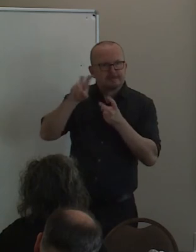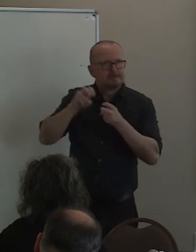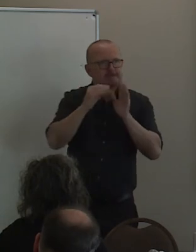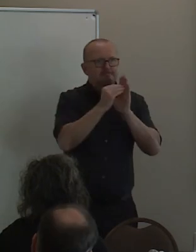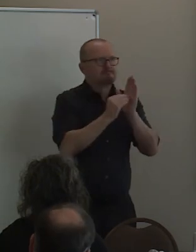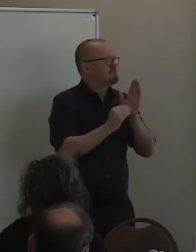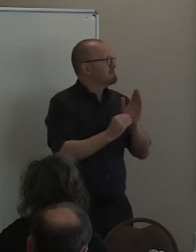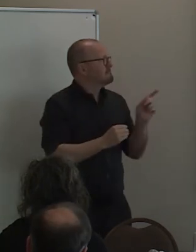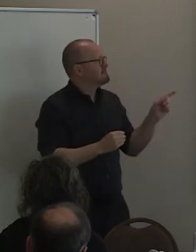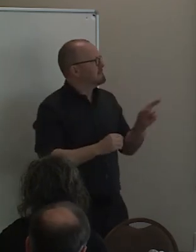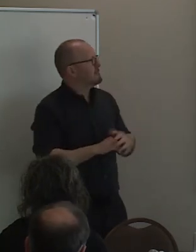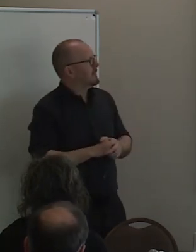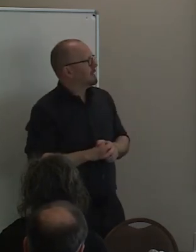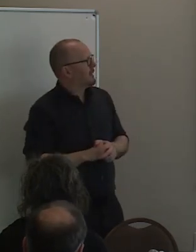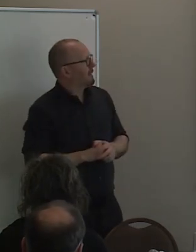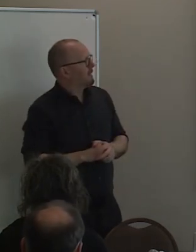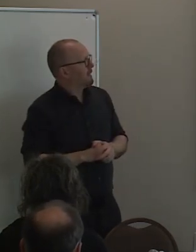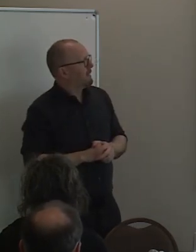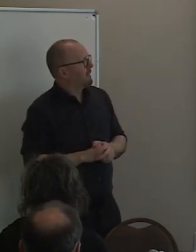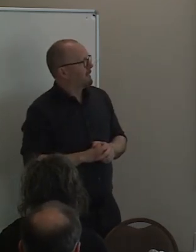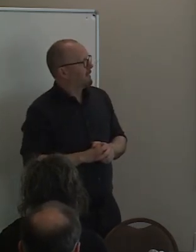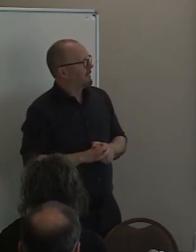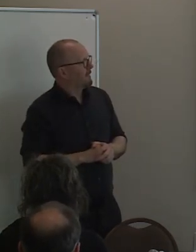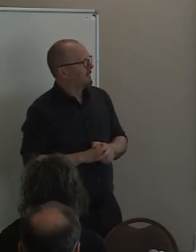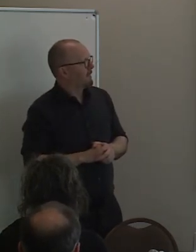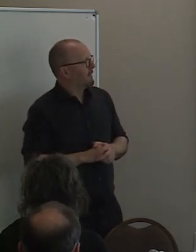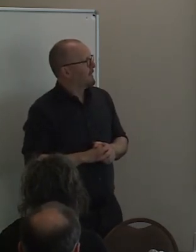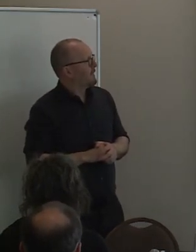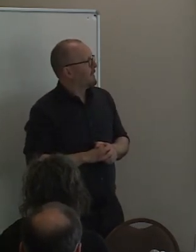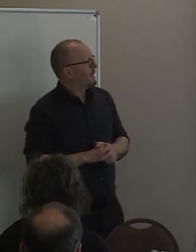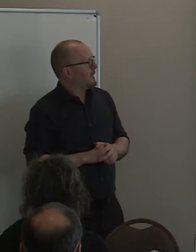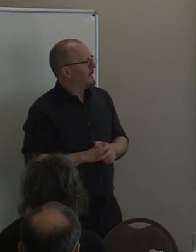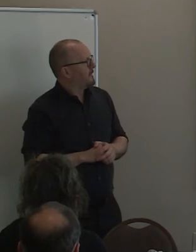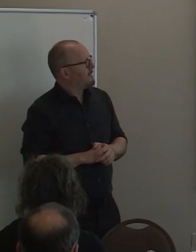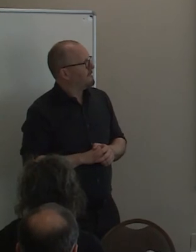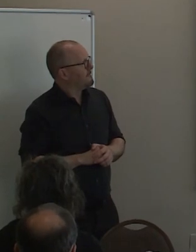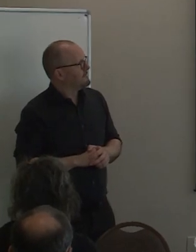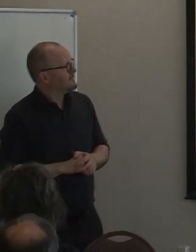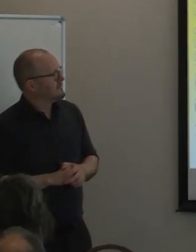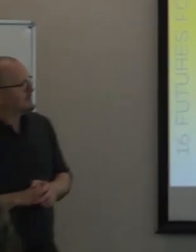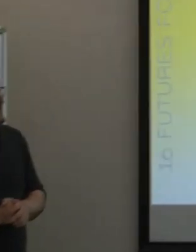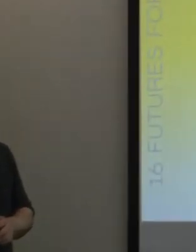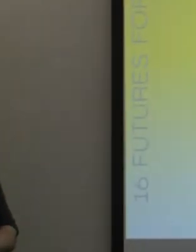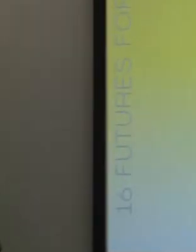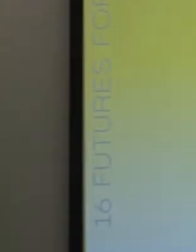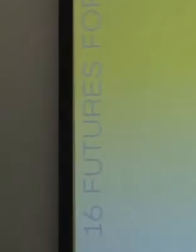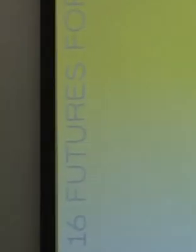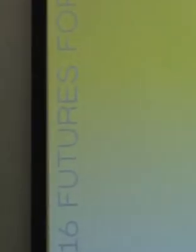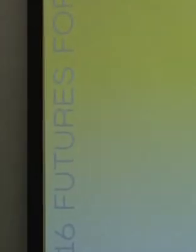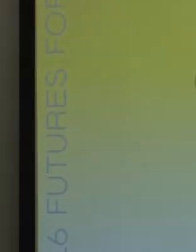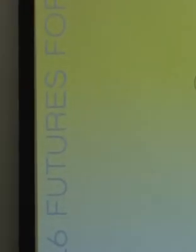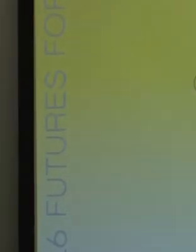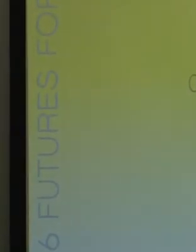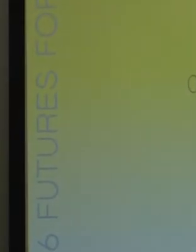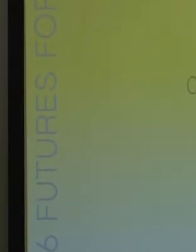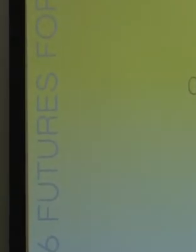back. And while I sort of show that up, I'll just maybe add a few caveats. This isn't like the, you know, cosmologically